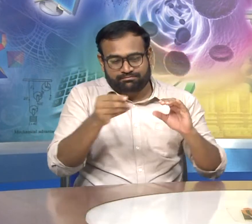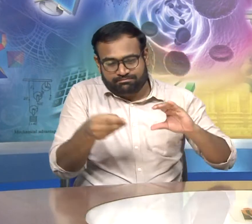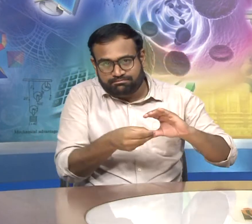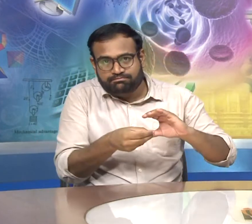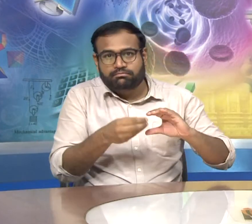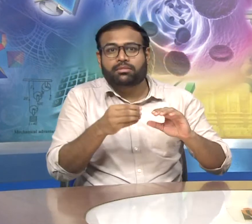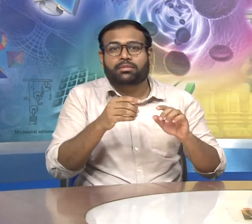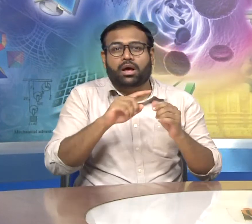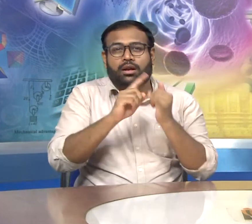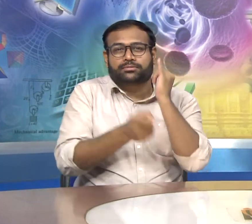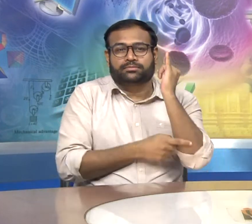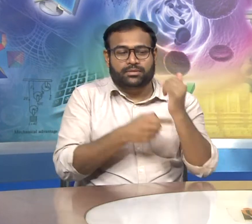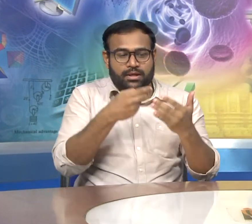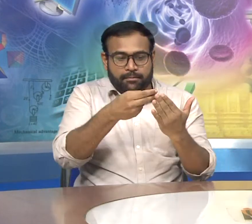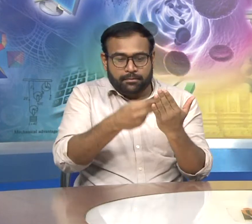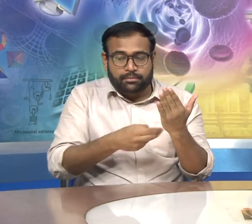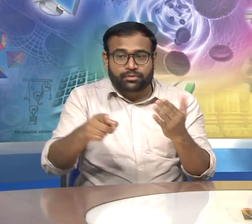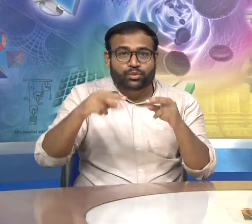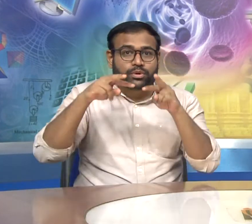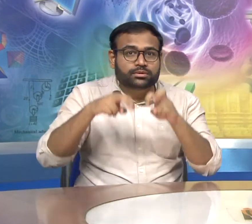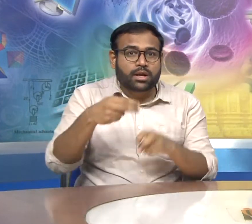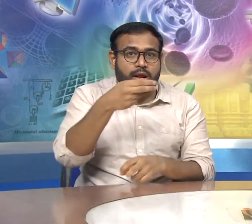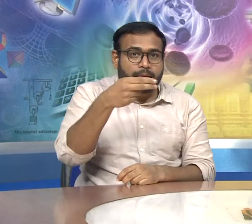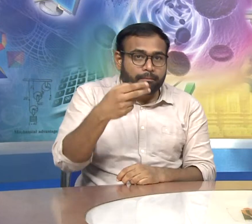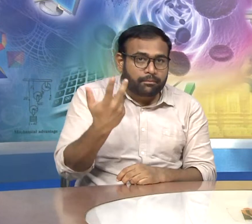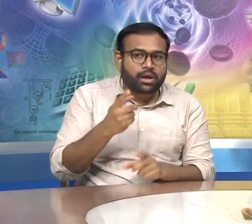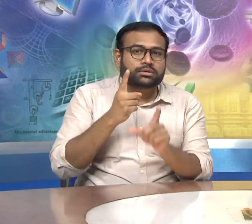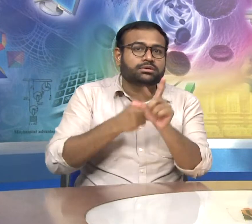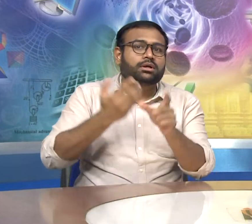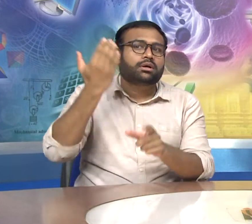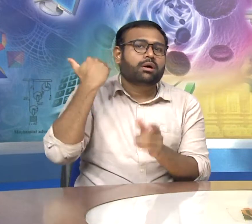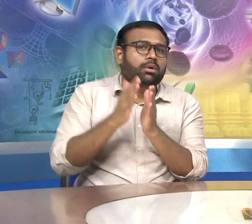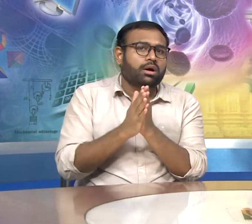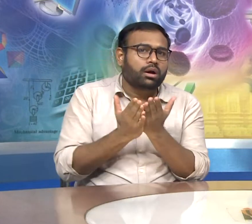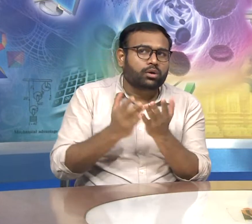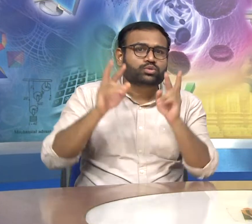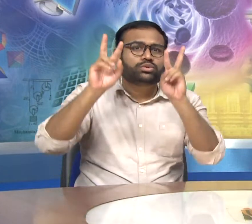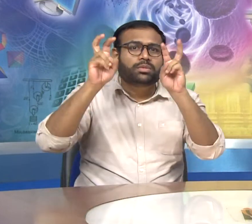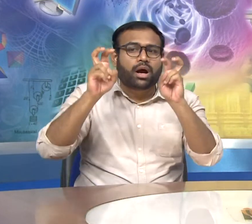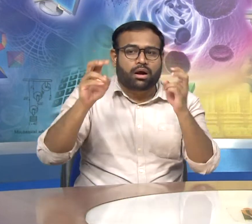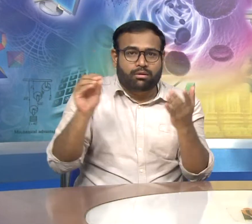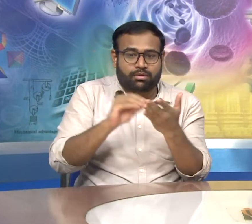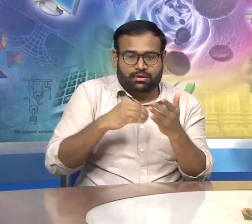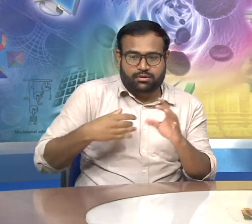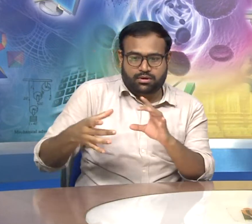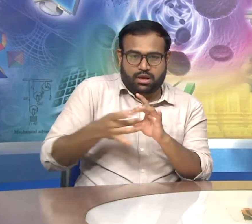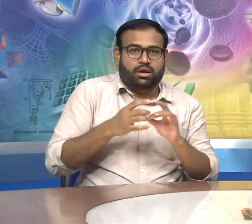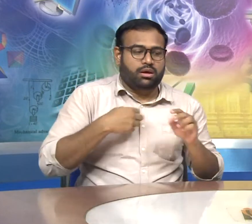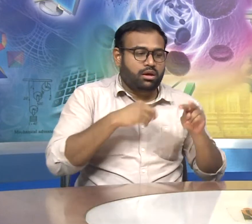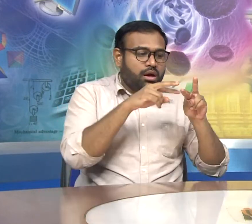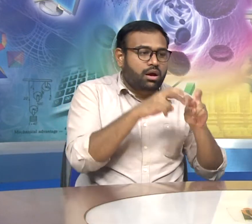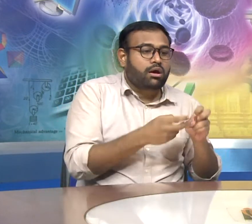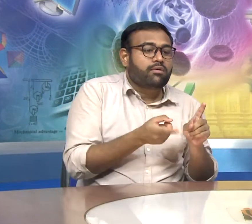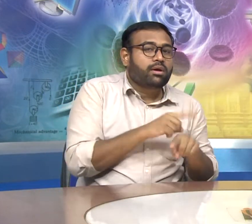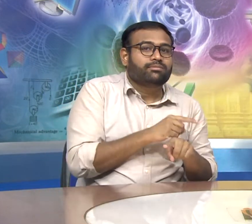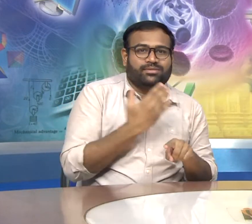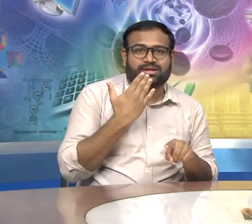the author's name, the book's title name, and the publisher who published that